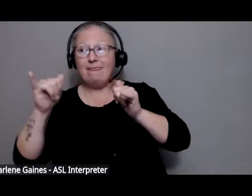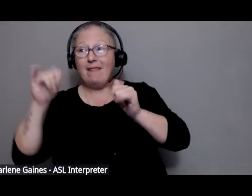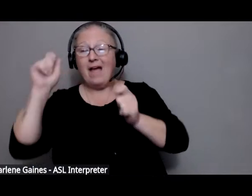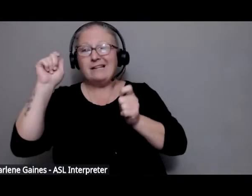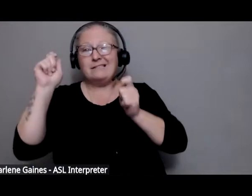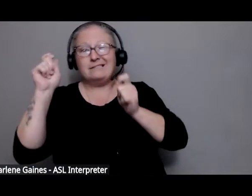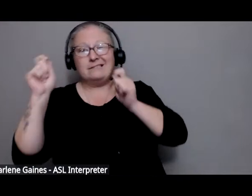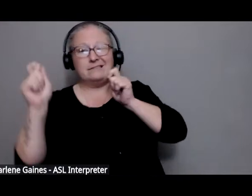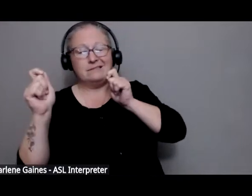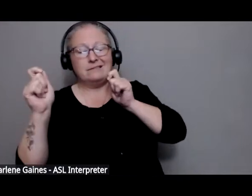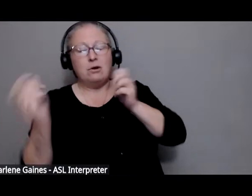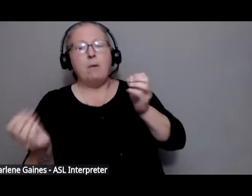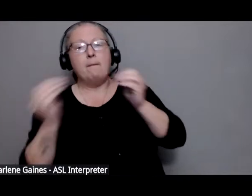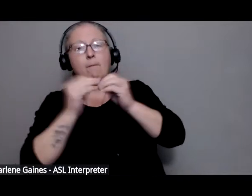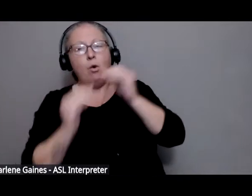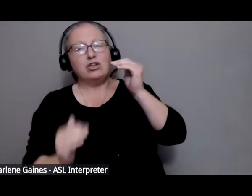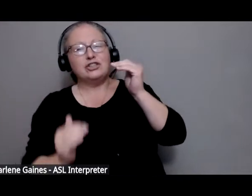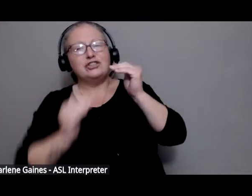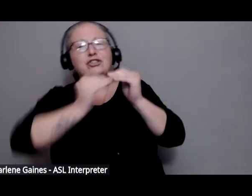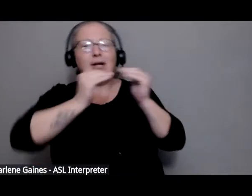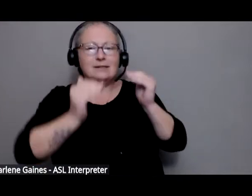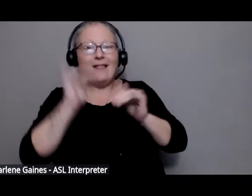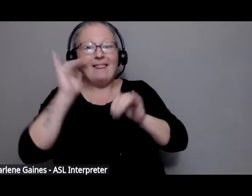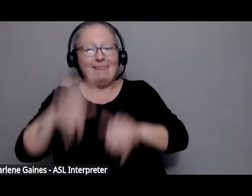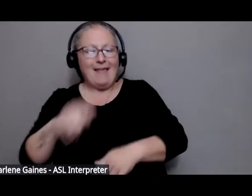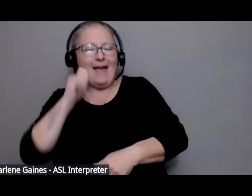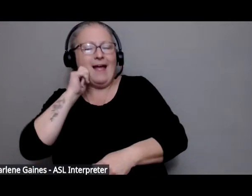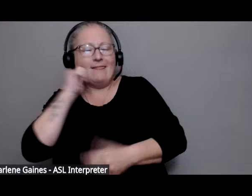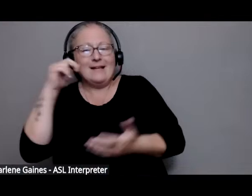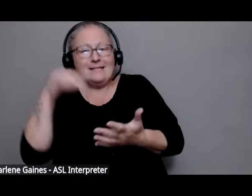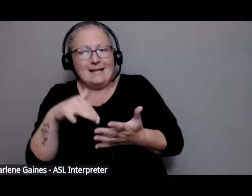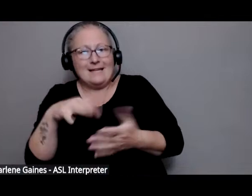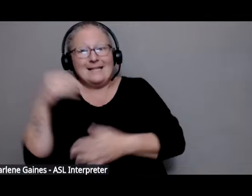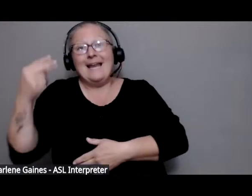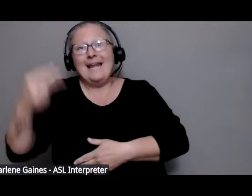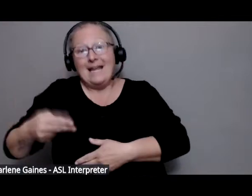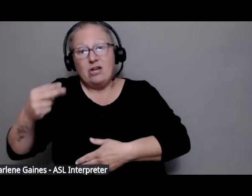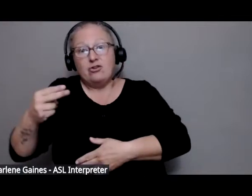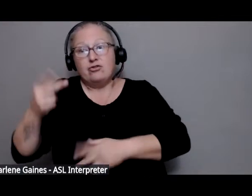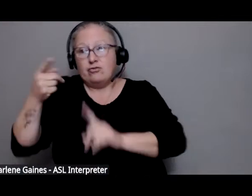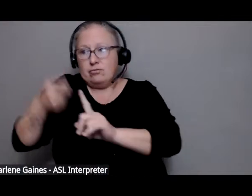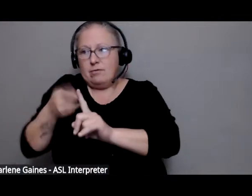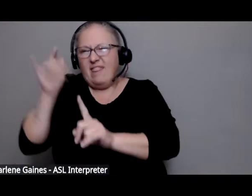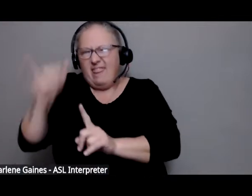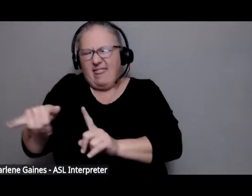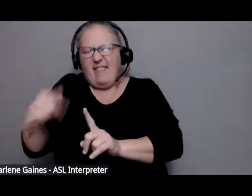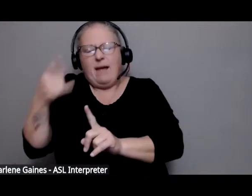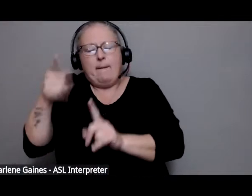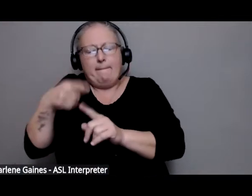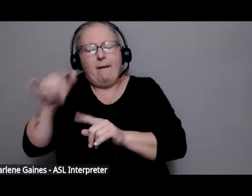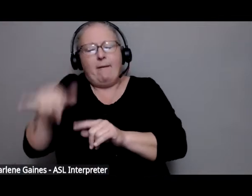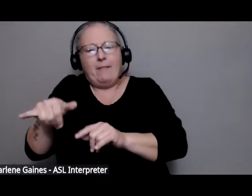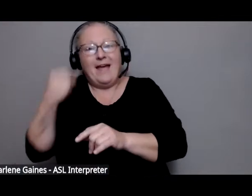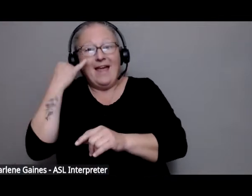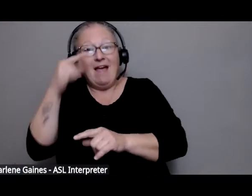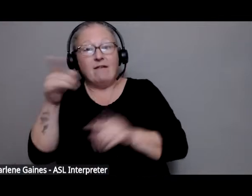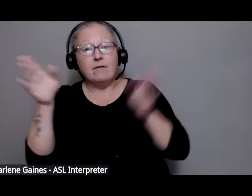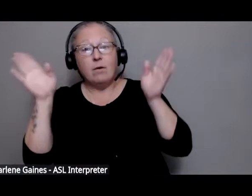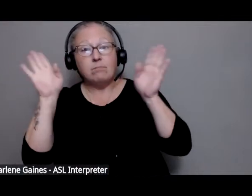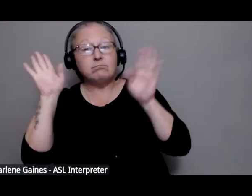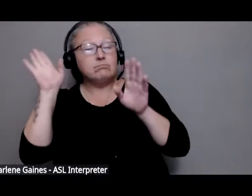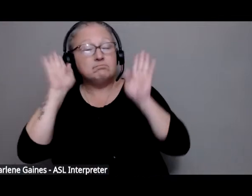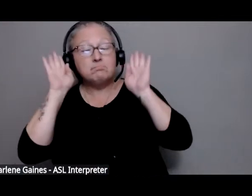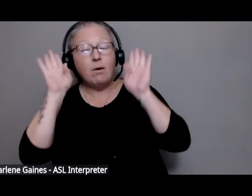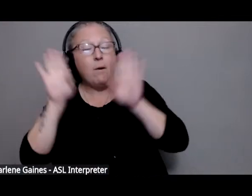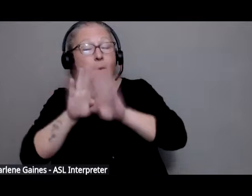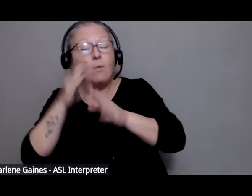little closer to justice. That's what ethnic studies and history are really all about. If you shut your ears to everything else